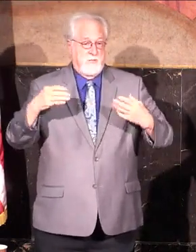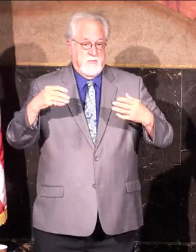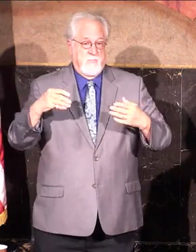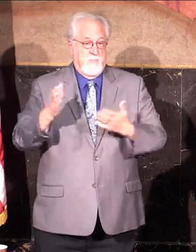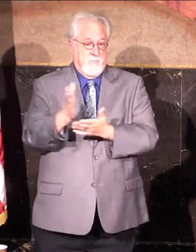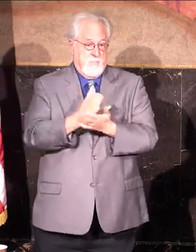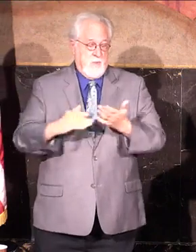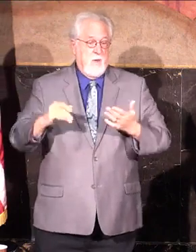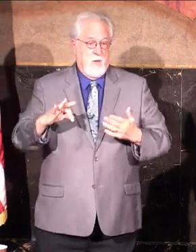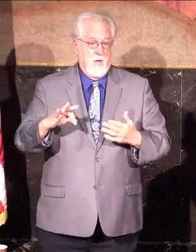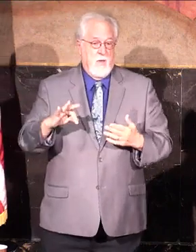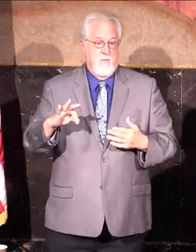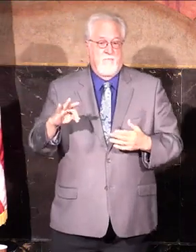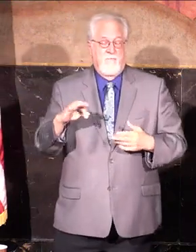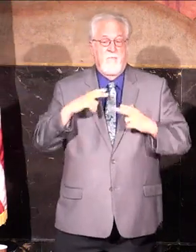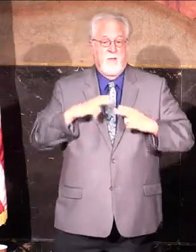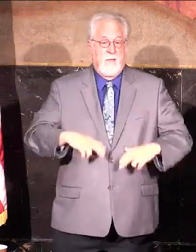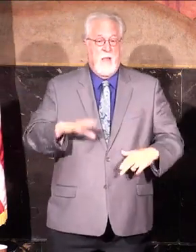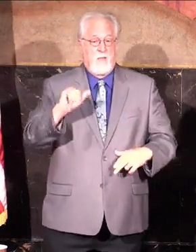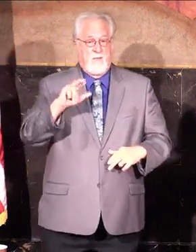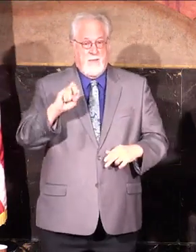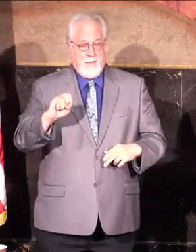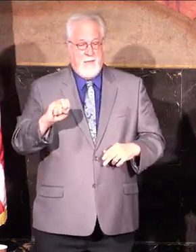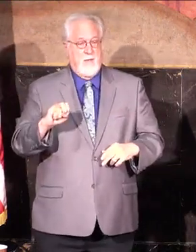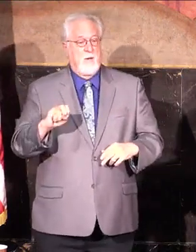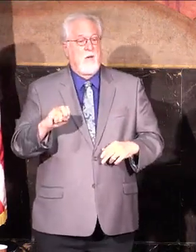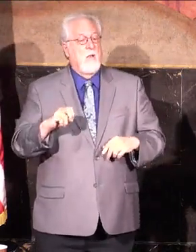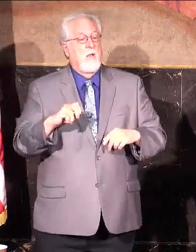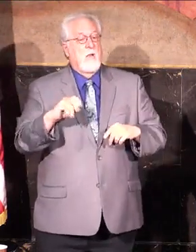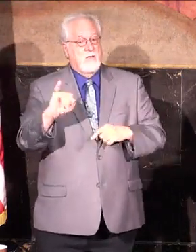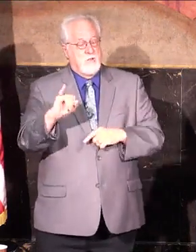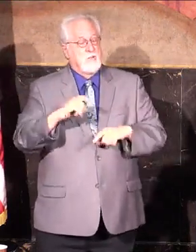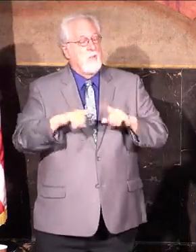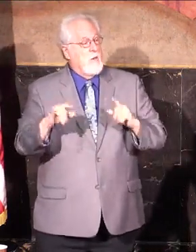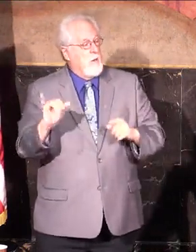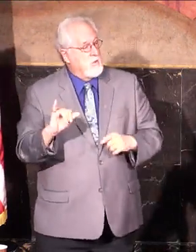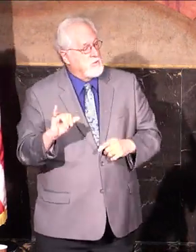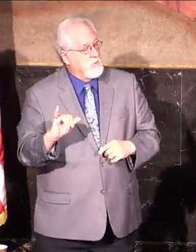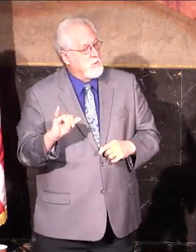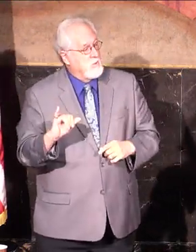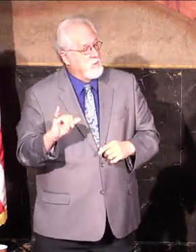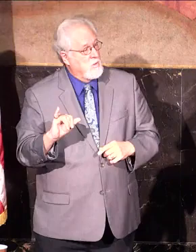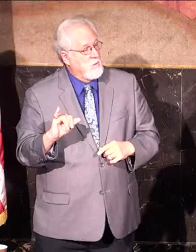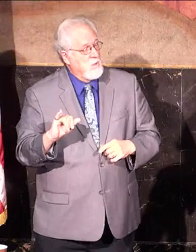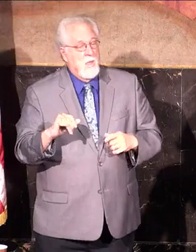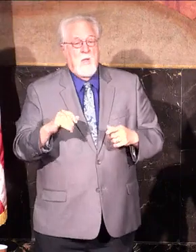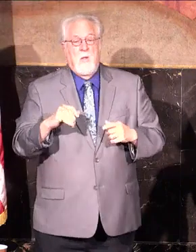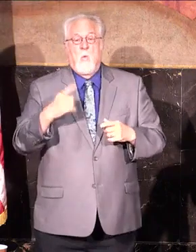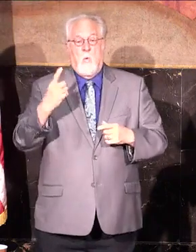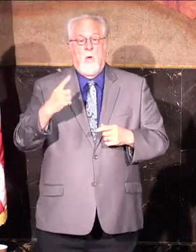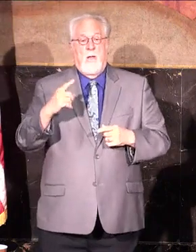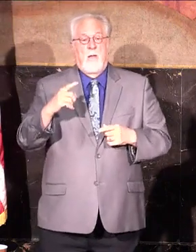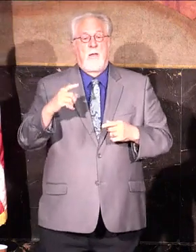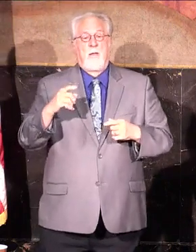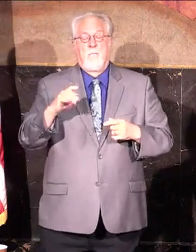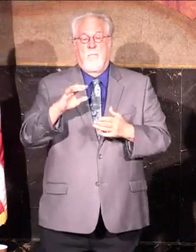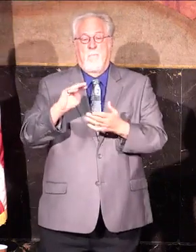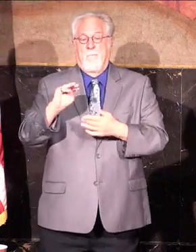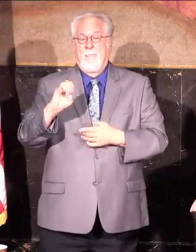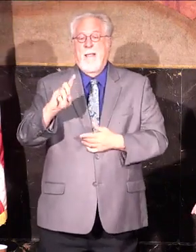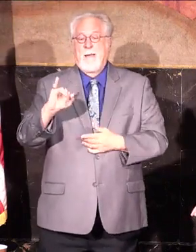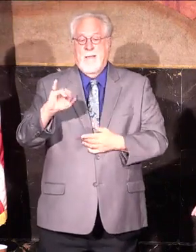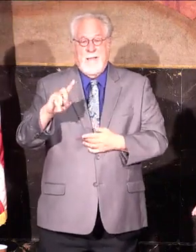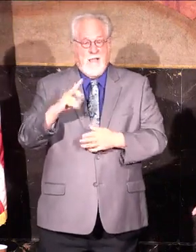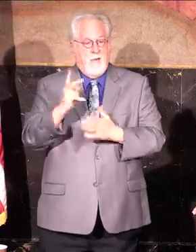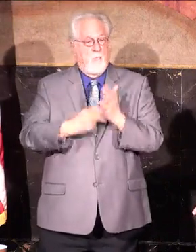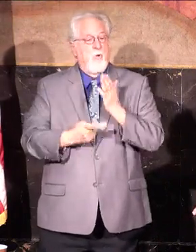insurance market in Louisiana, but they're also one of the managed care organizations in the Medicaid program.